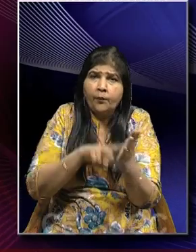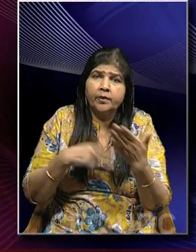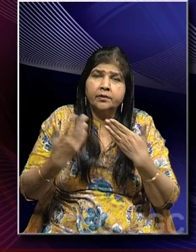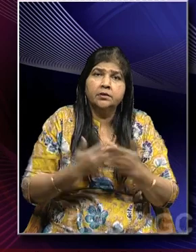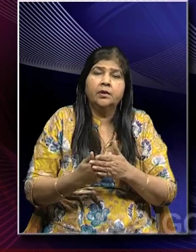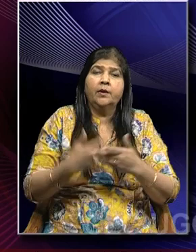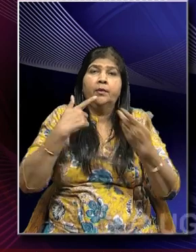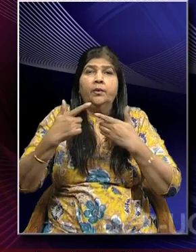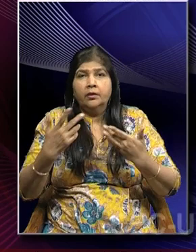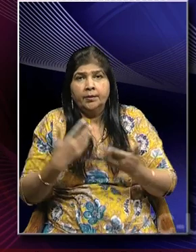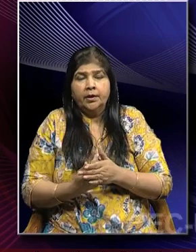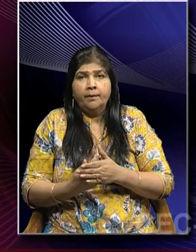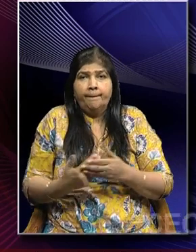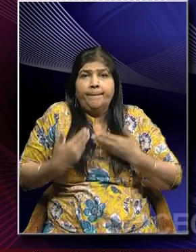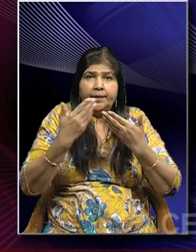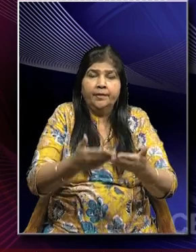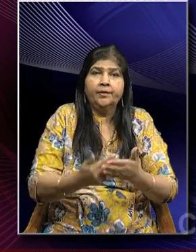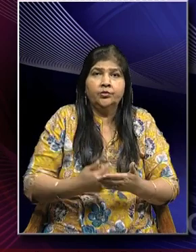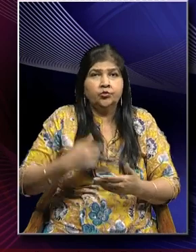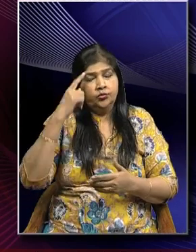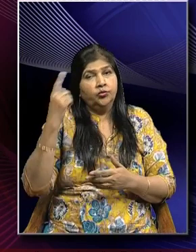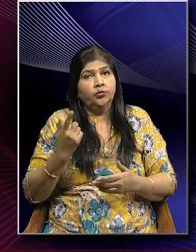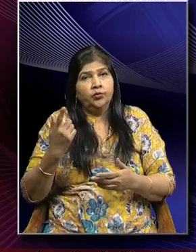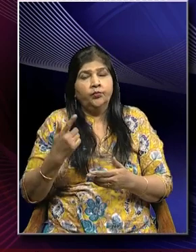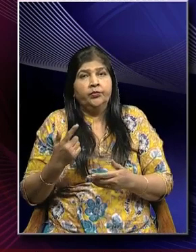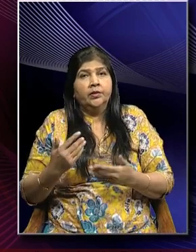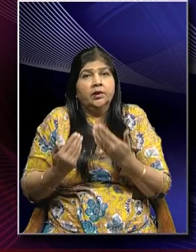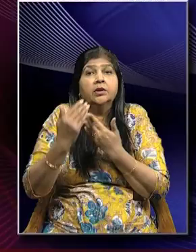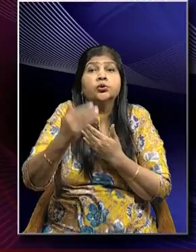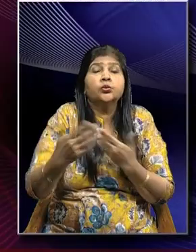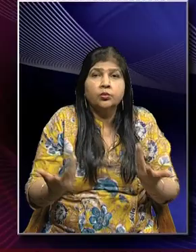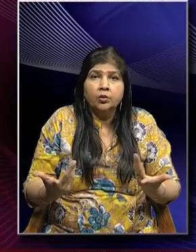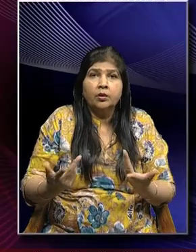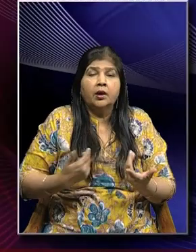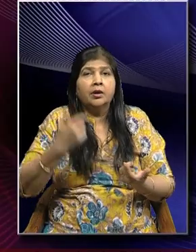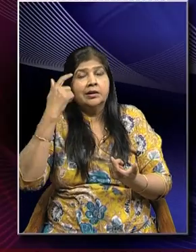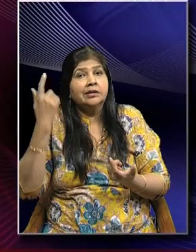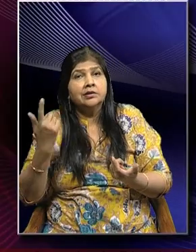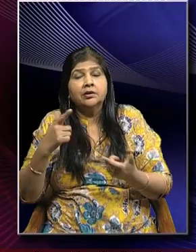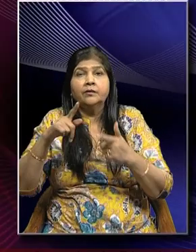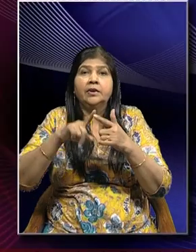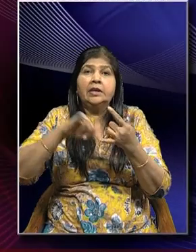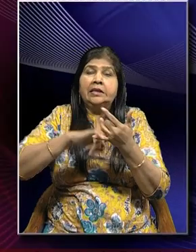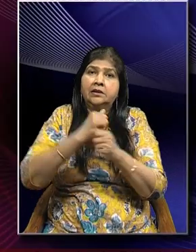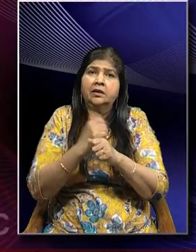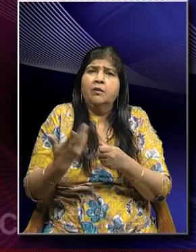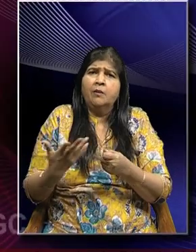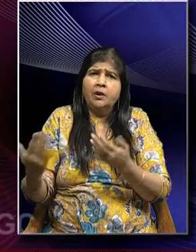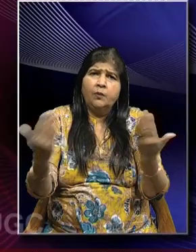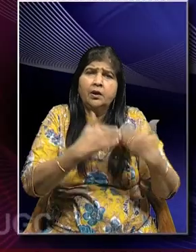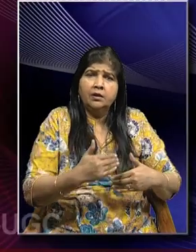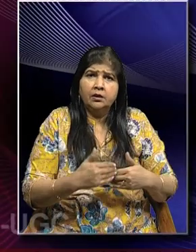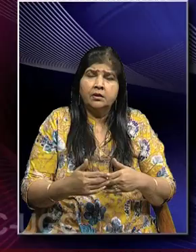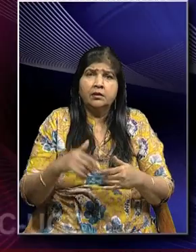it becomes pertinent for us to know what is the scope and what are the concerns of ESG. Why do we need